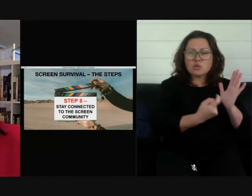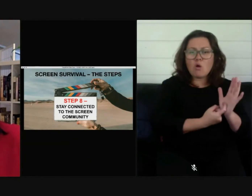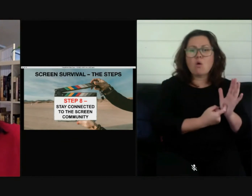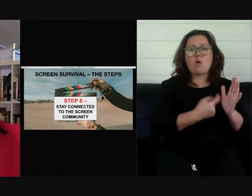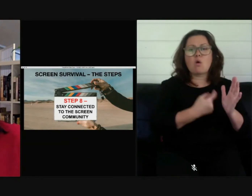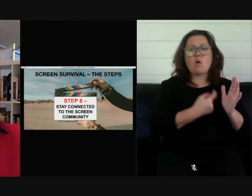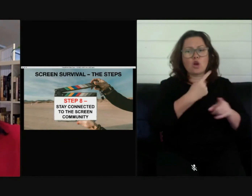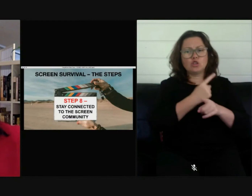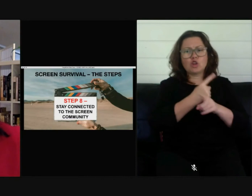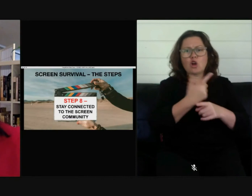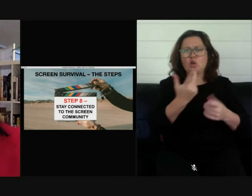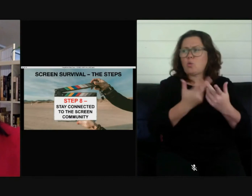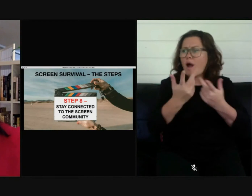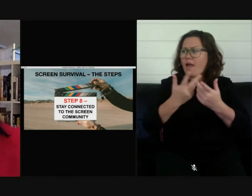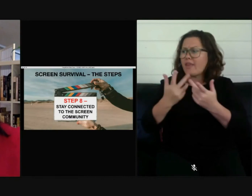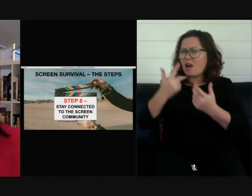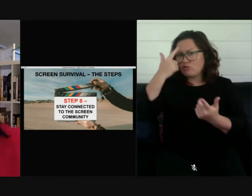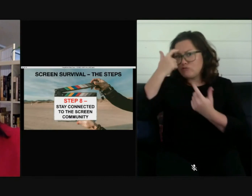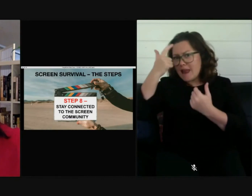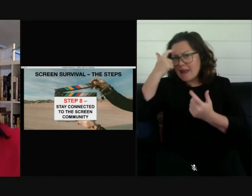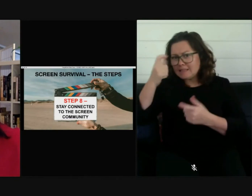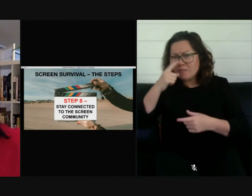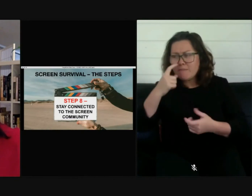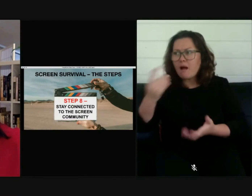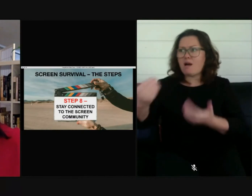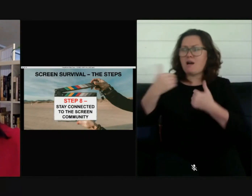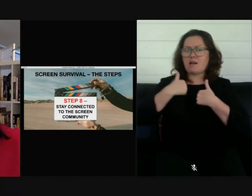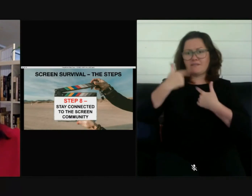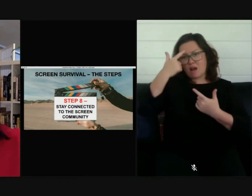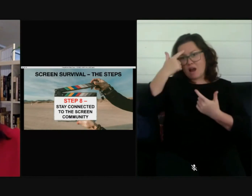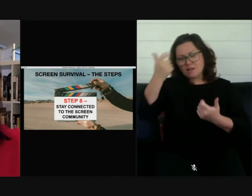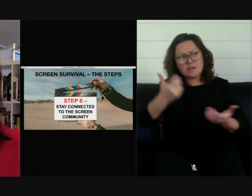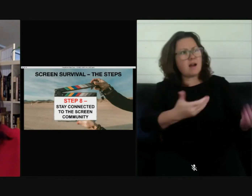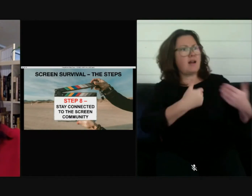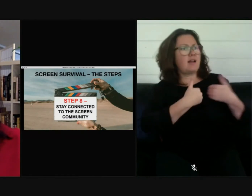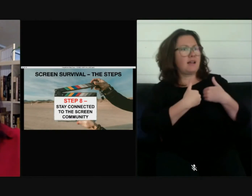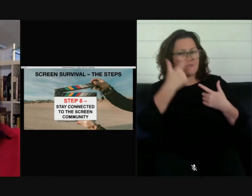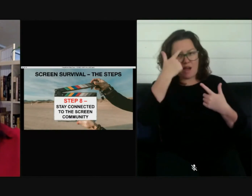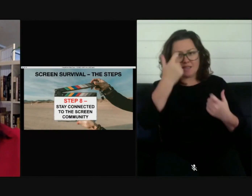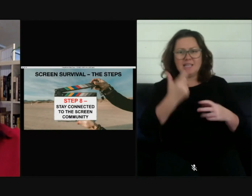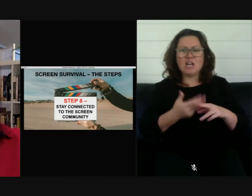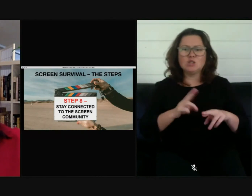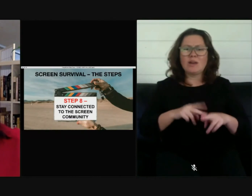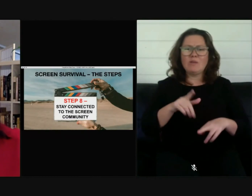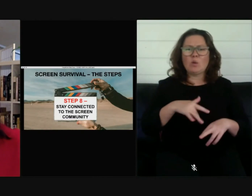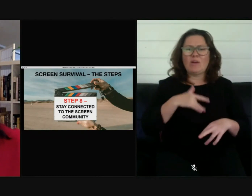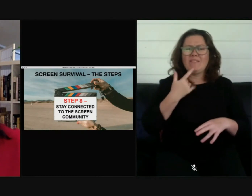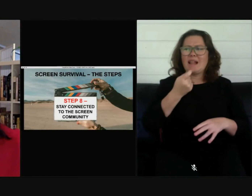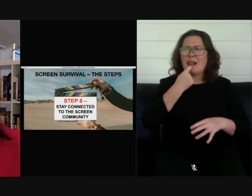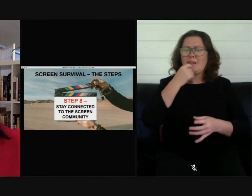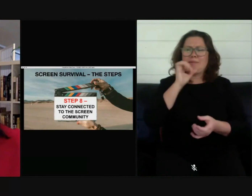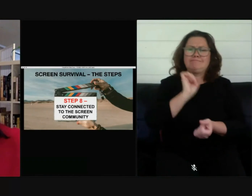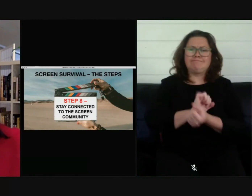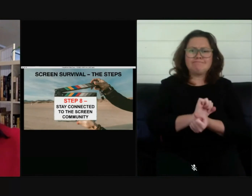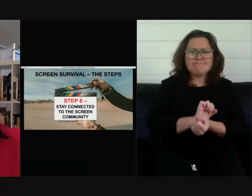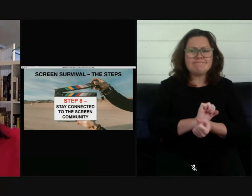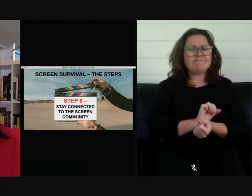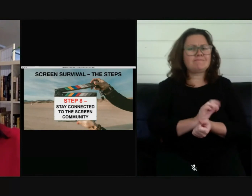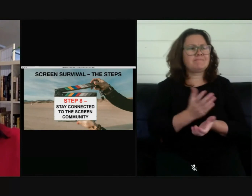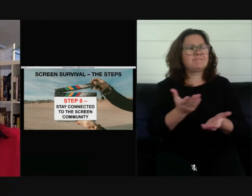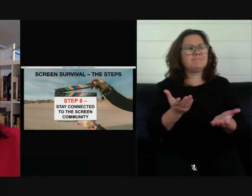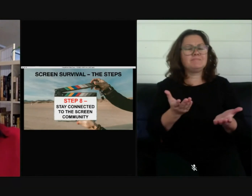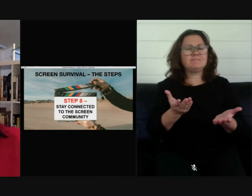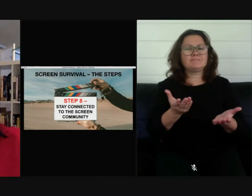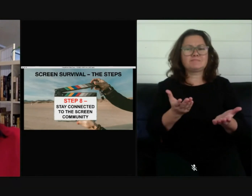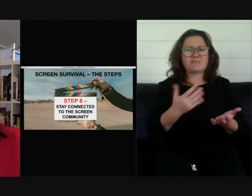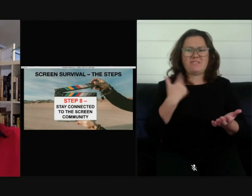time. So again, if you're really finding that you're in a bit of a bubble with other people who are in exactly the same